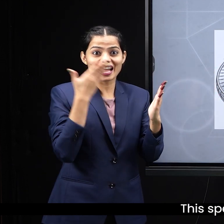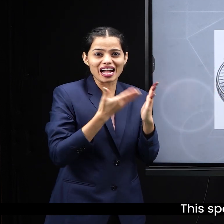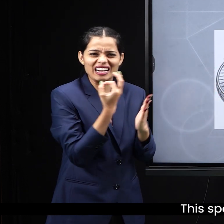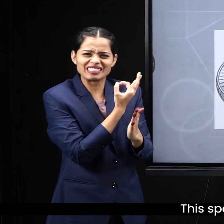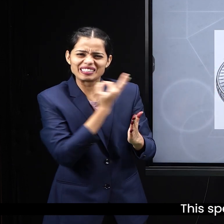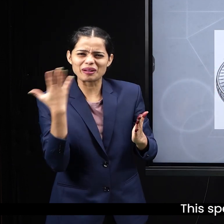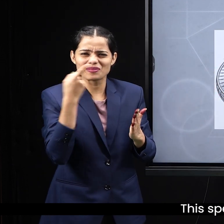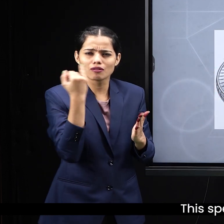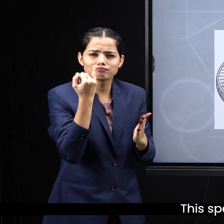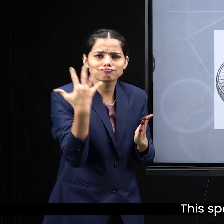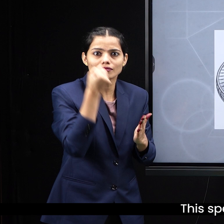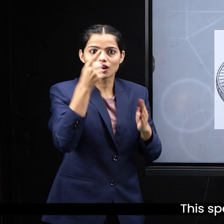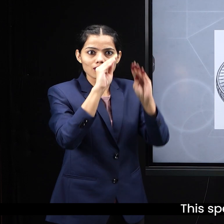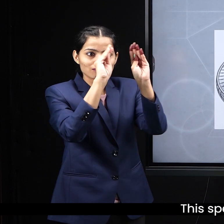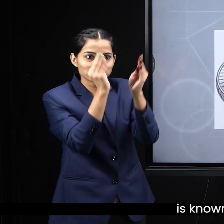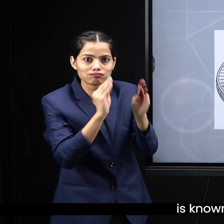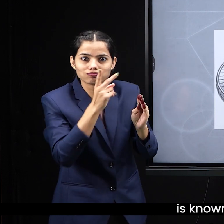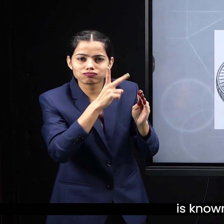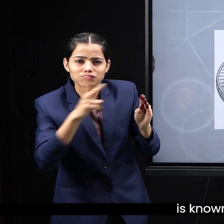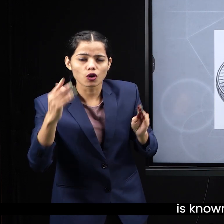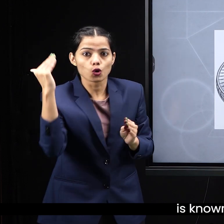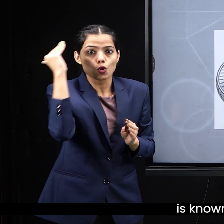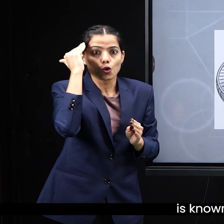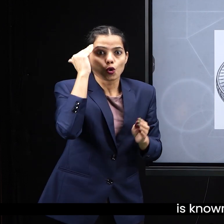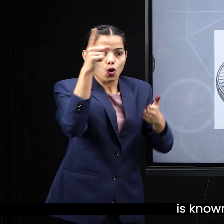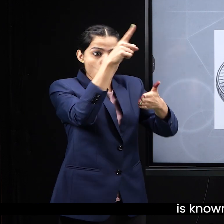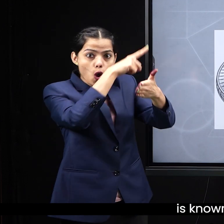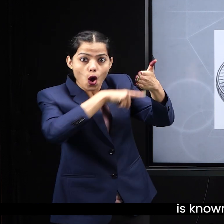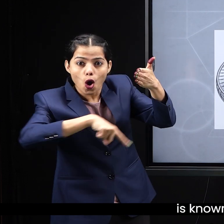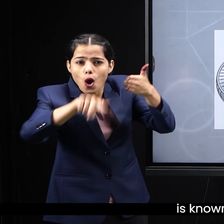This special kind of quadrilateral is known as a cyclic quadrilateral.